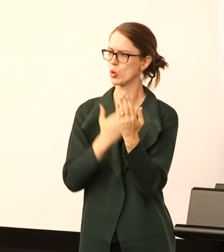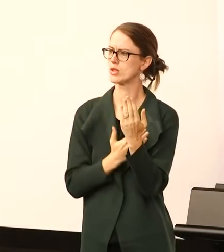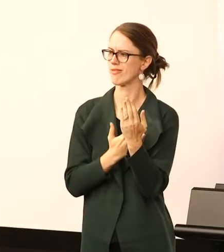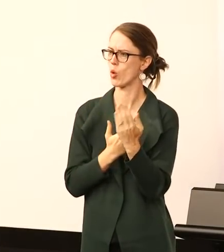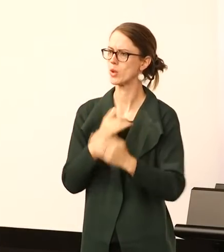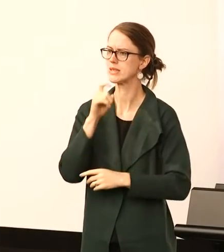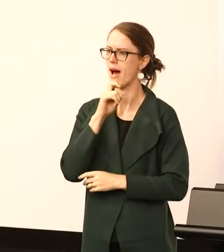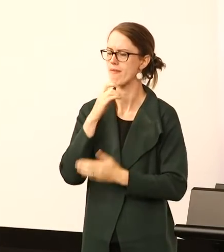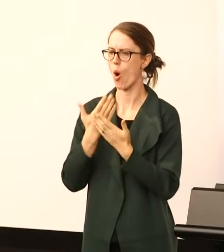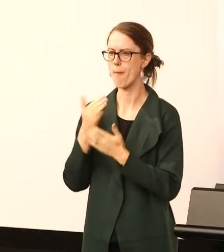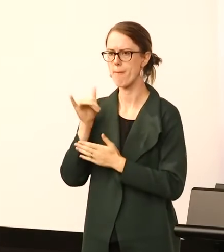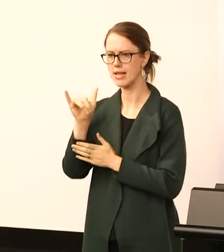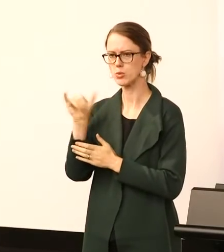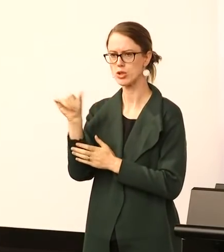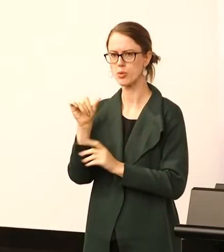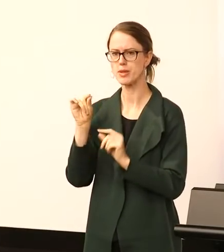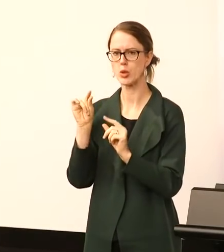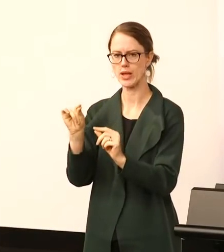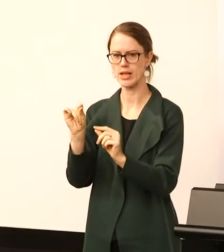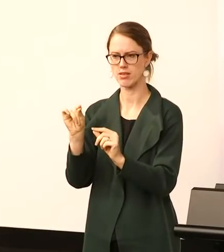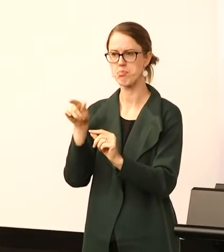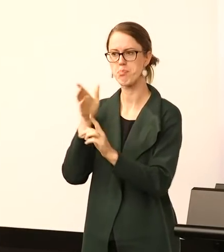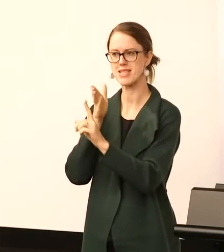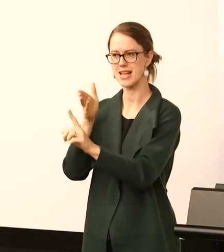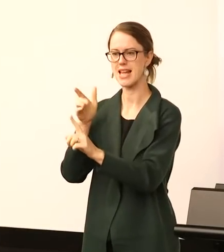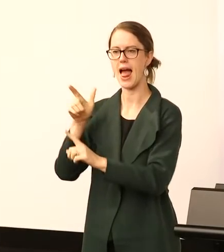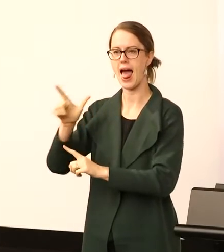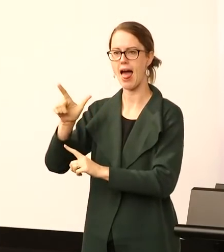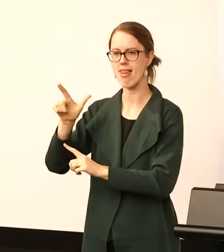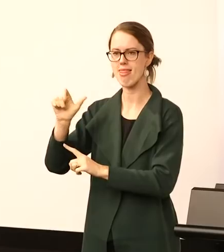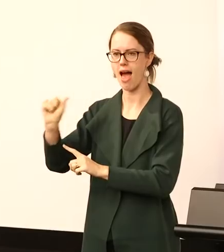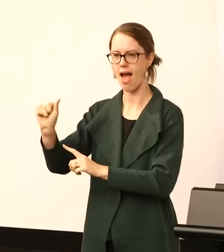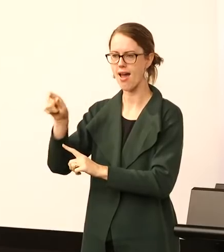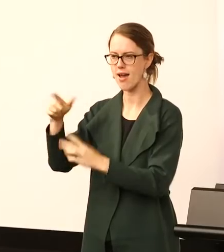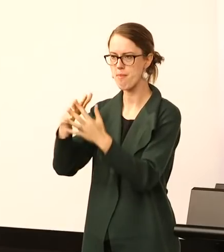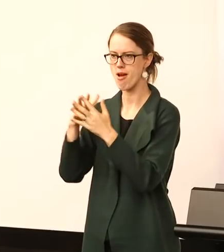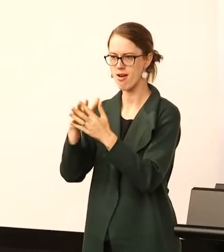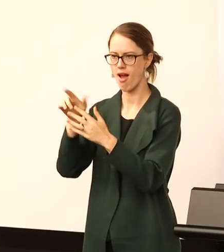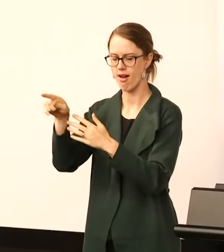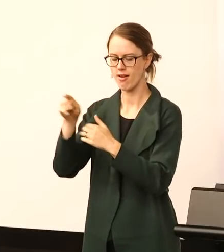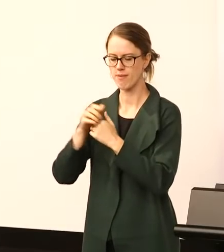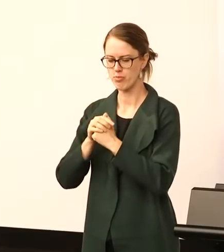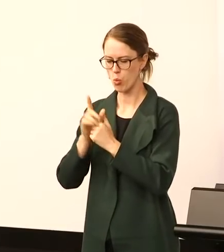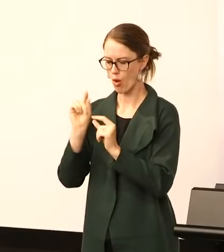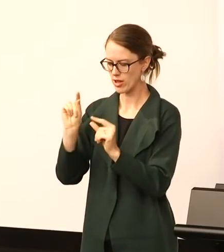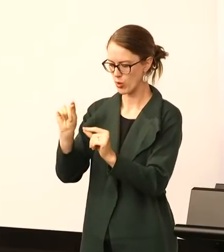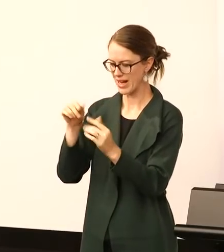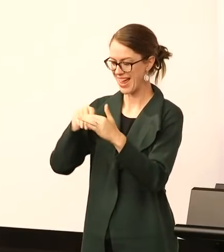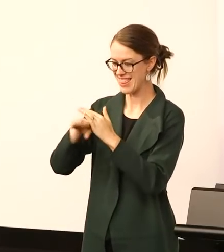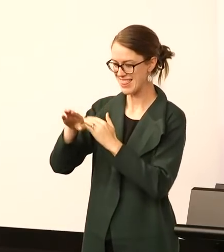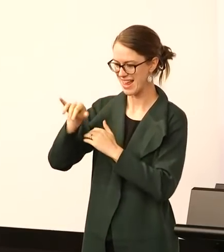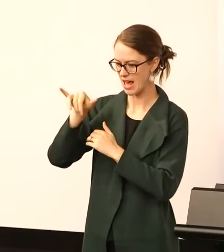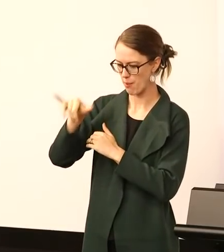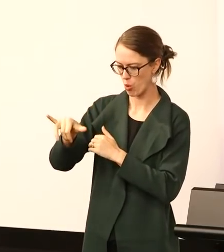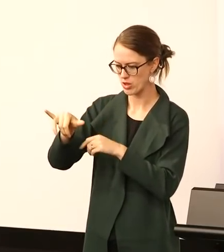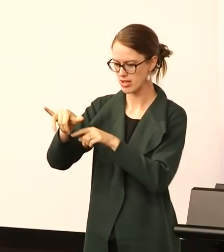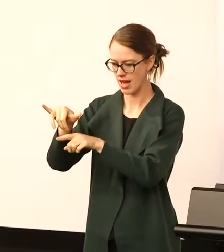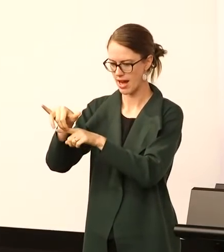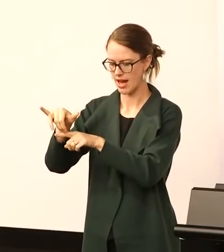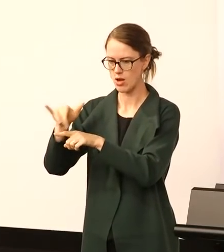about what they need to be doing, particularly in Los Angeles, both in going through the airport terminal and when they're in